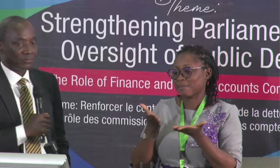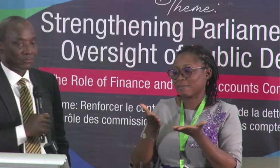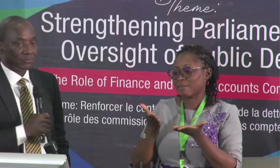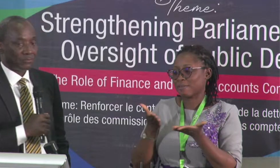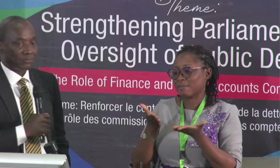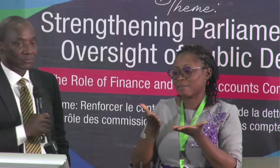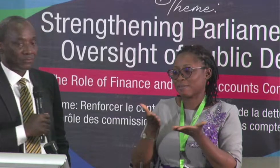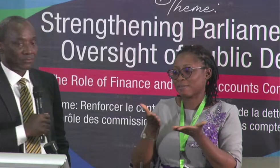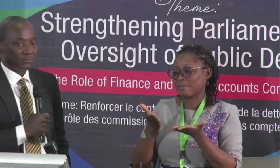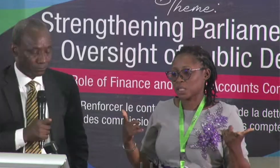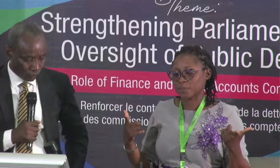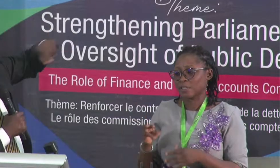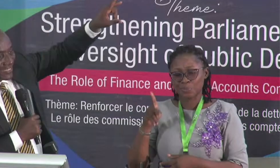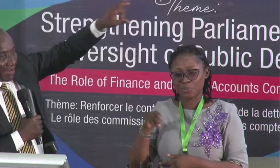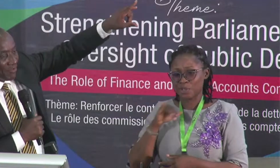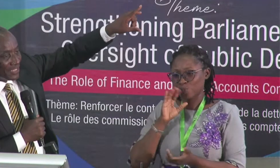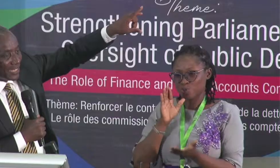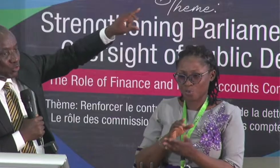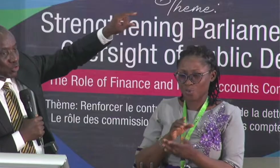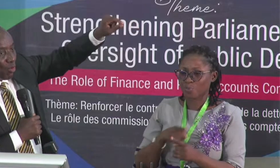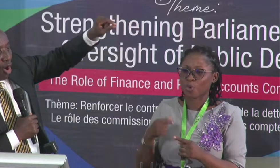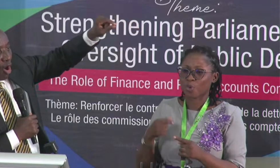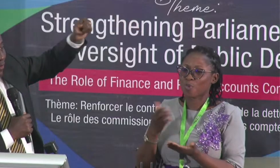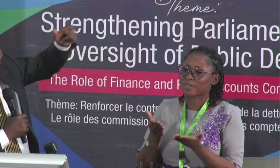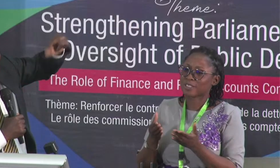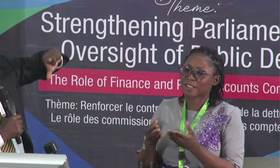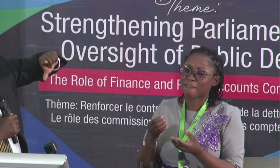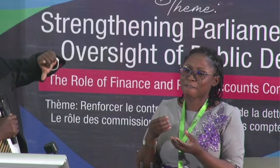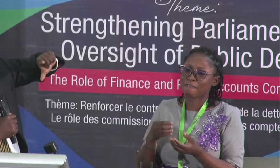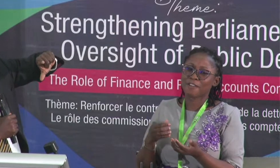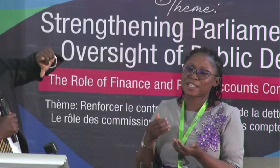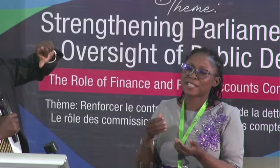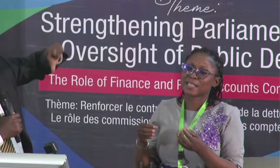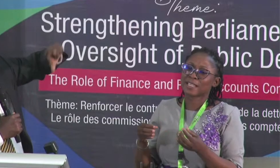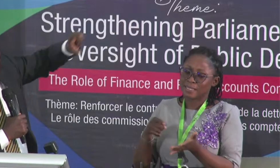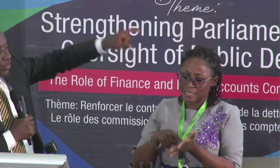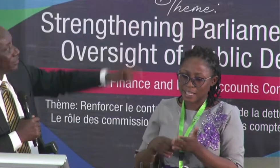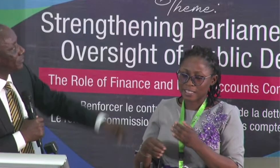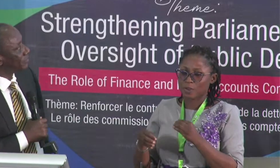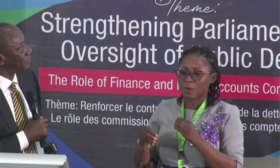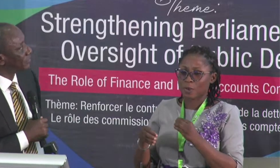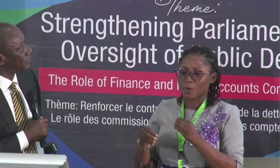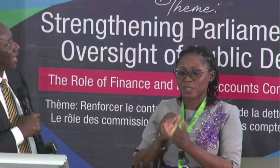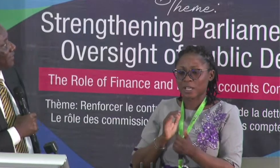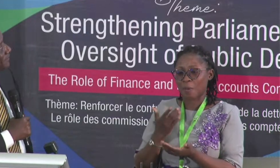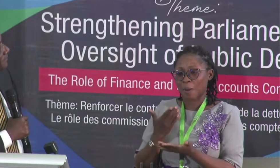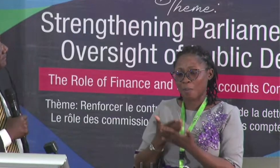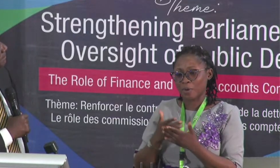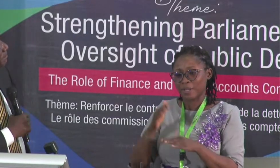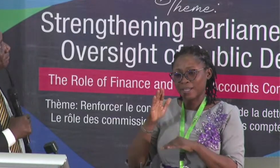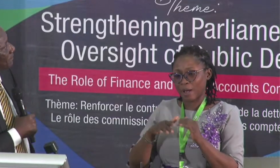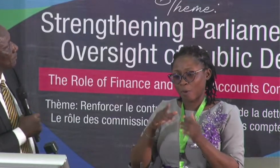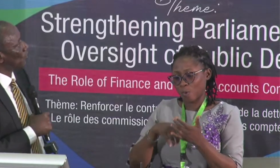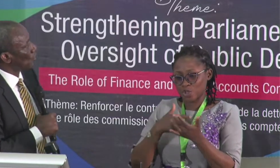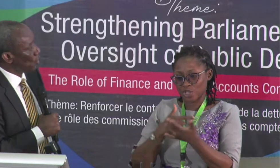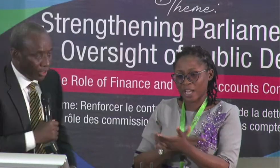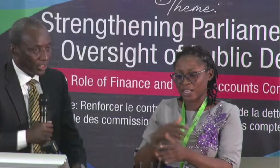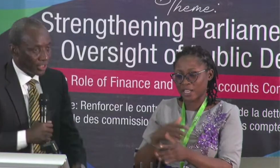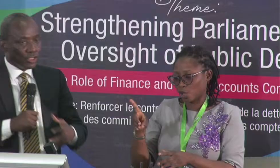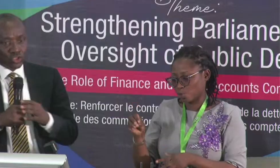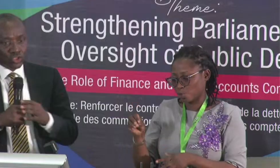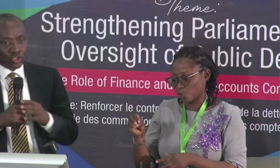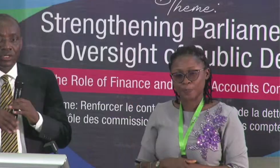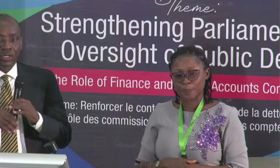lot. We are servicing debt with more of our revenue than they are doing. Next slide.